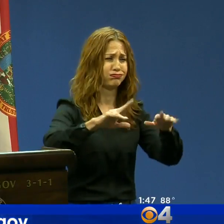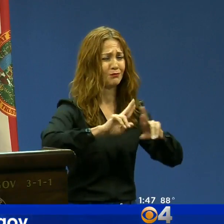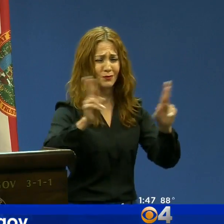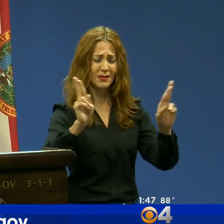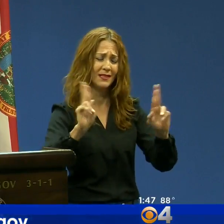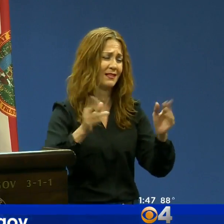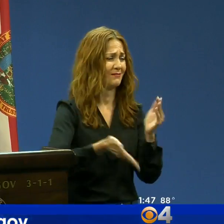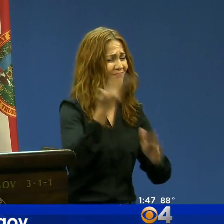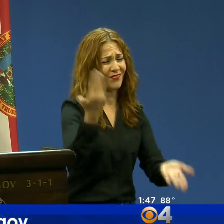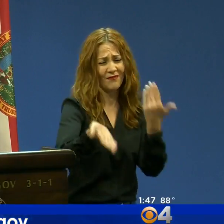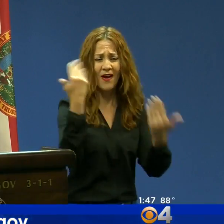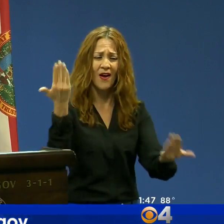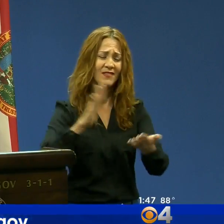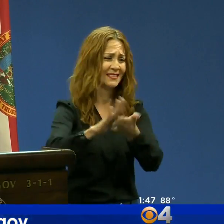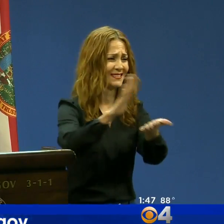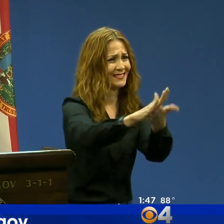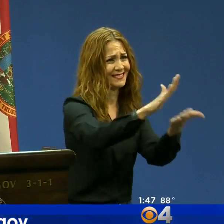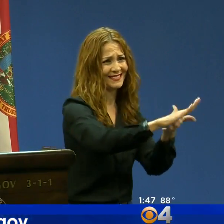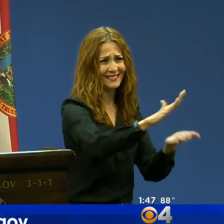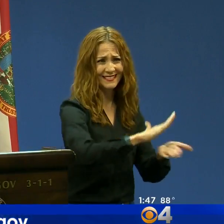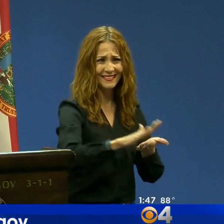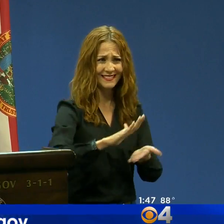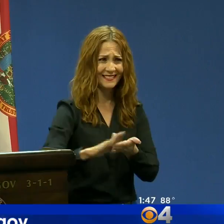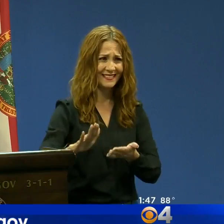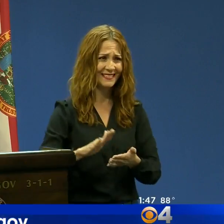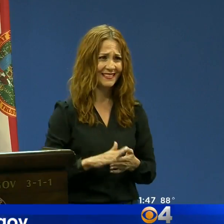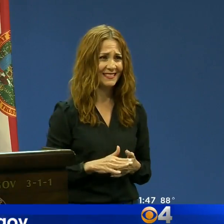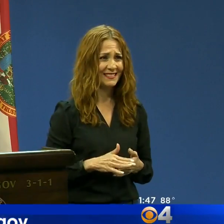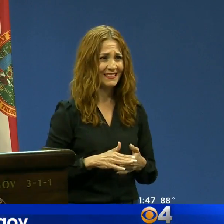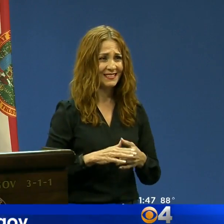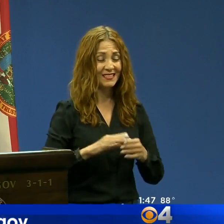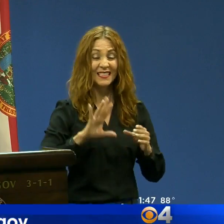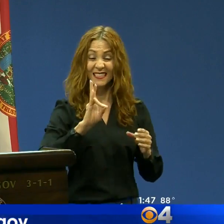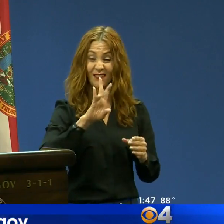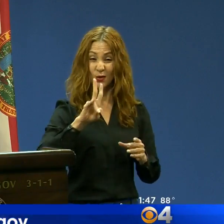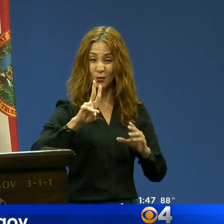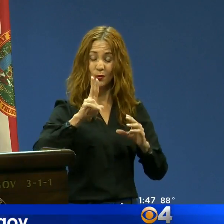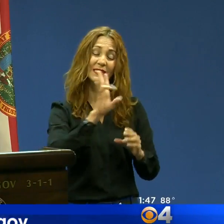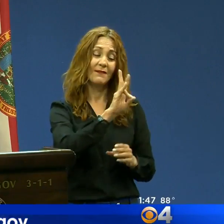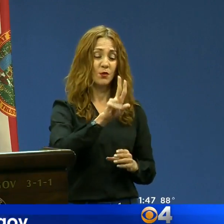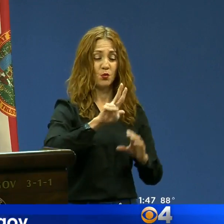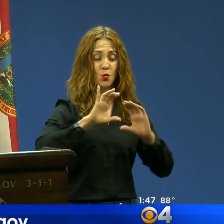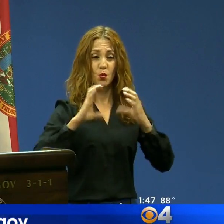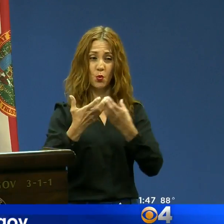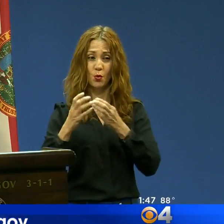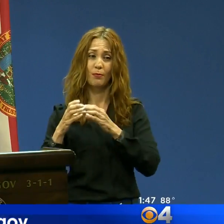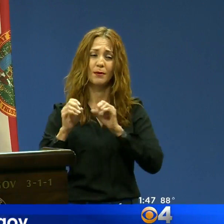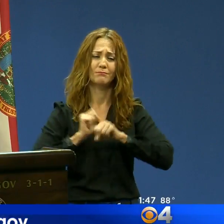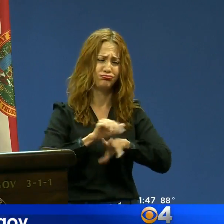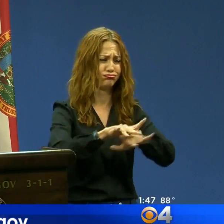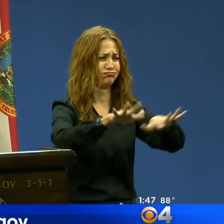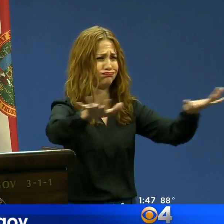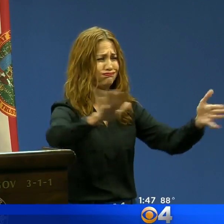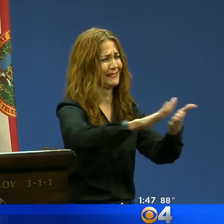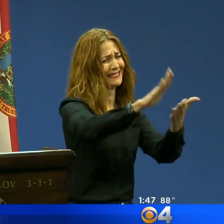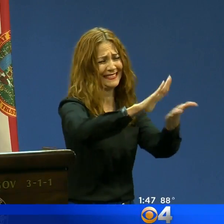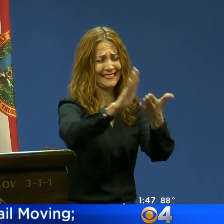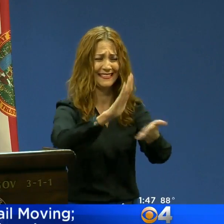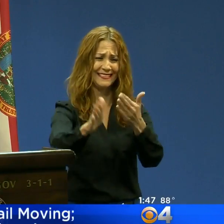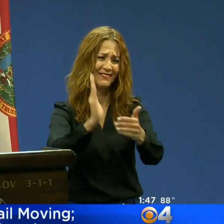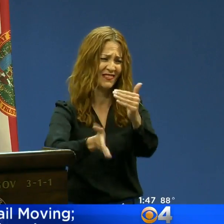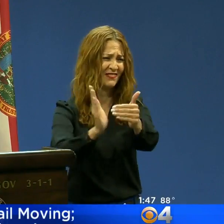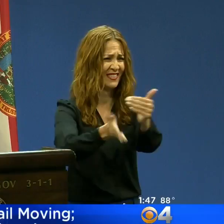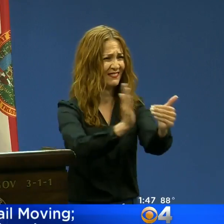we're able, working to send an additional crews out throughout the day. 75% of the county's arterial roads are